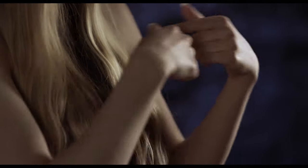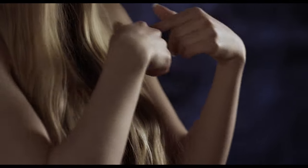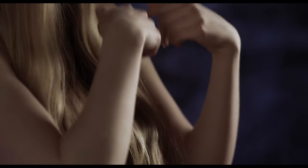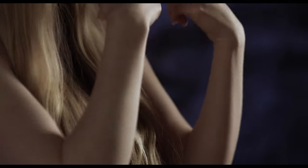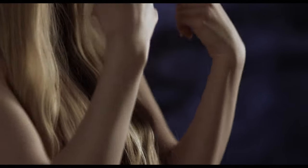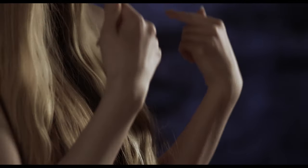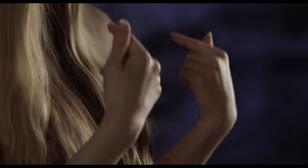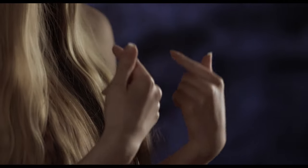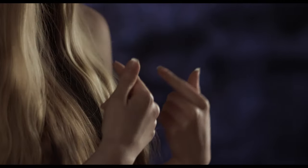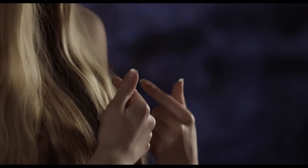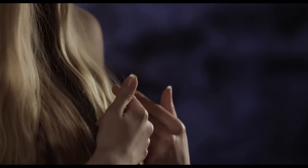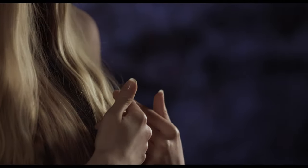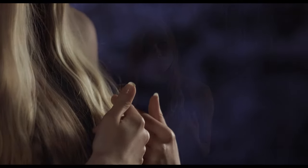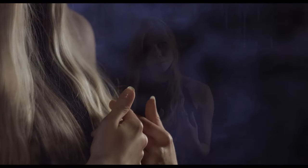you my love.